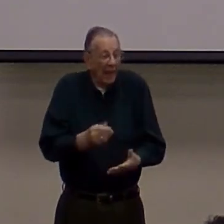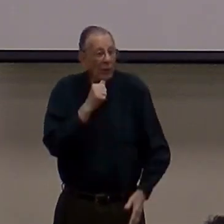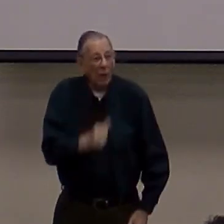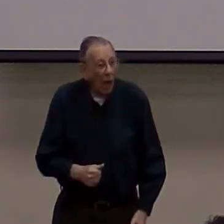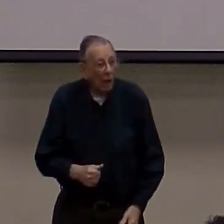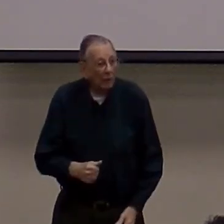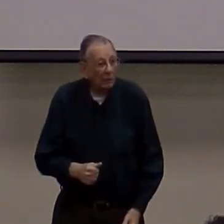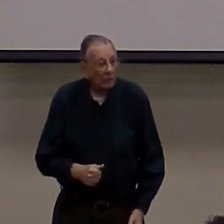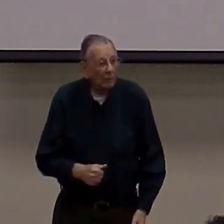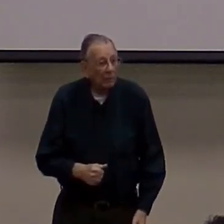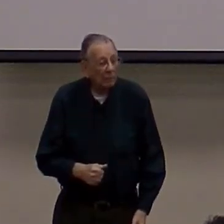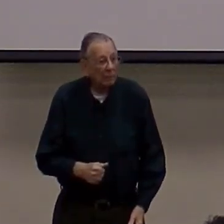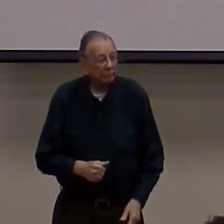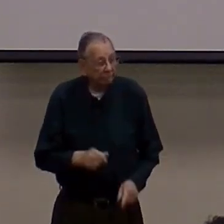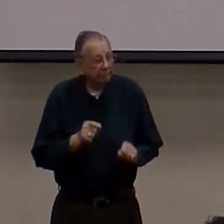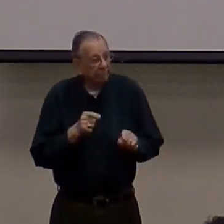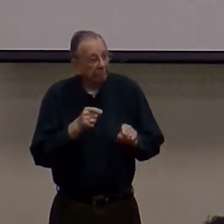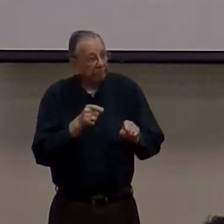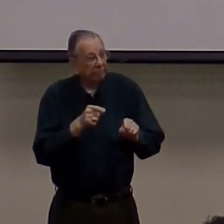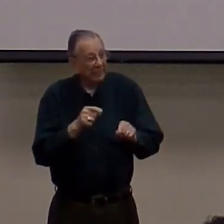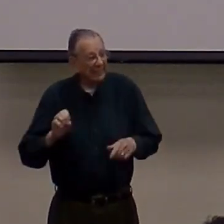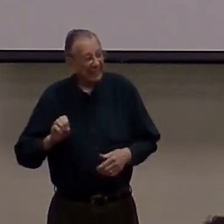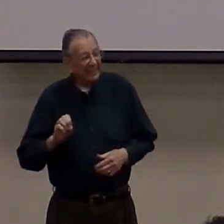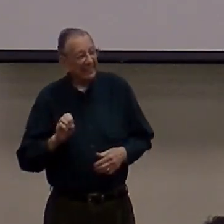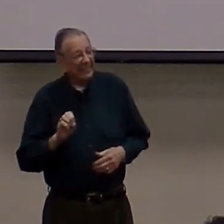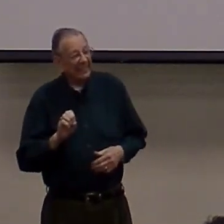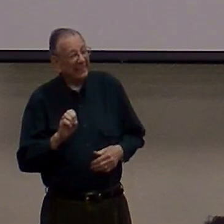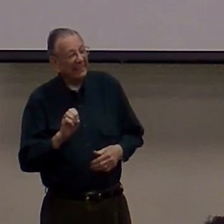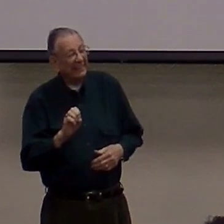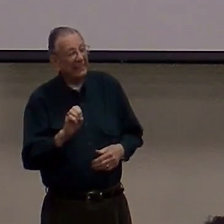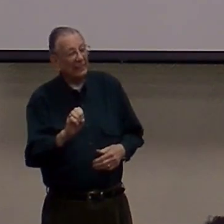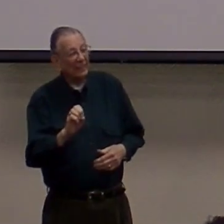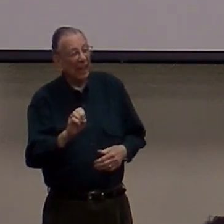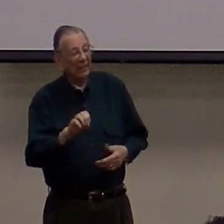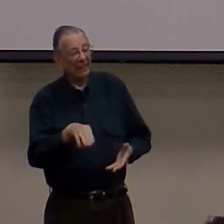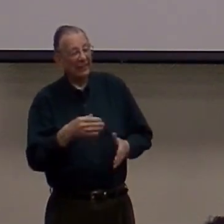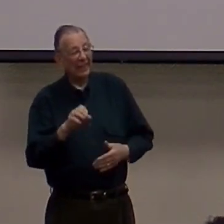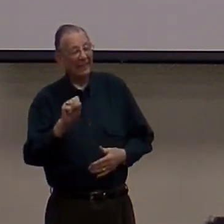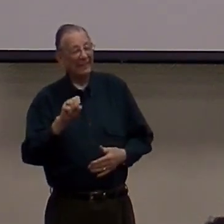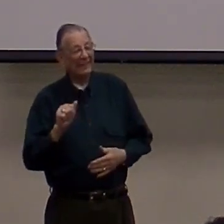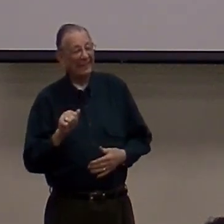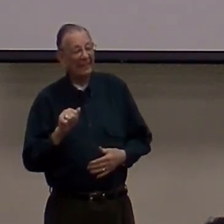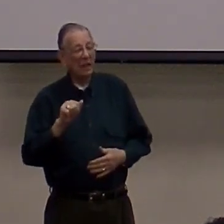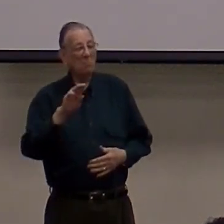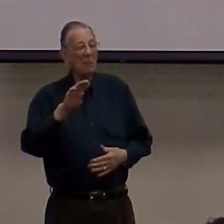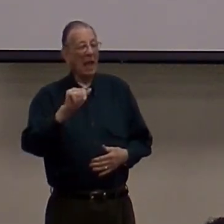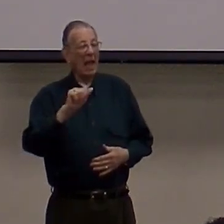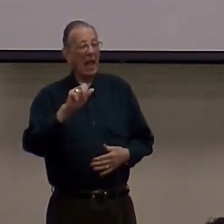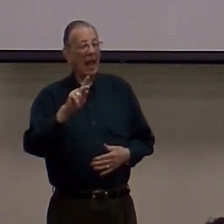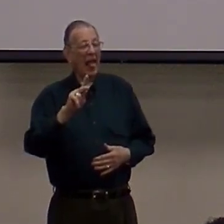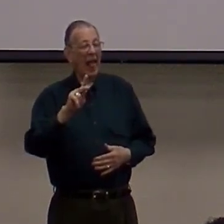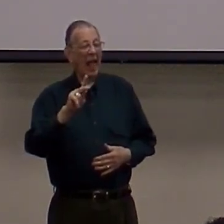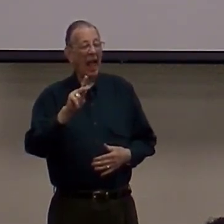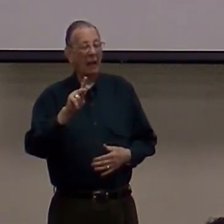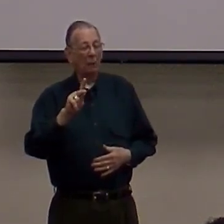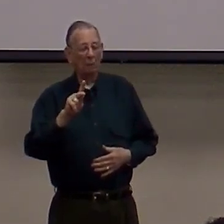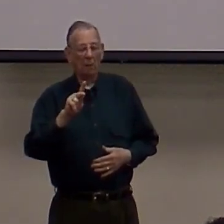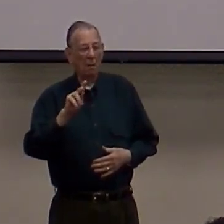not? And they're headed up the eastern side of the Dead Sea, and Balak and Moabites stand in the